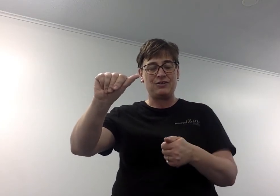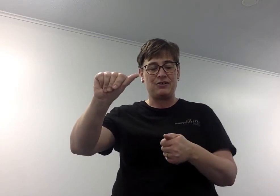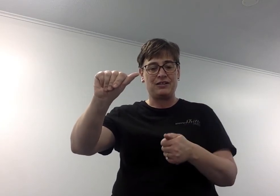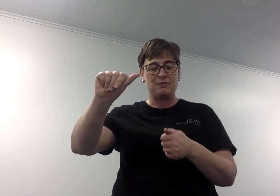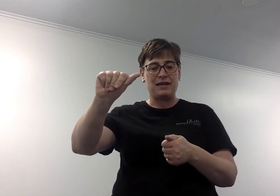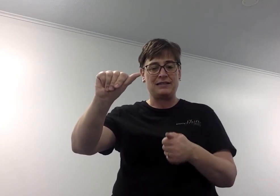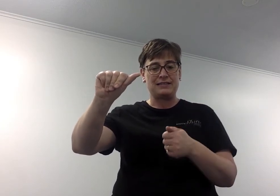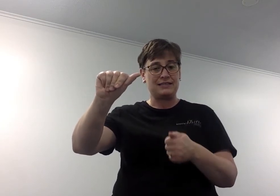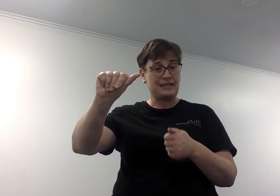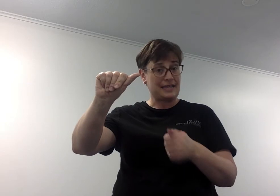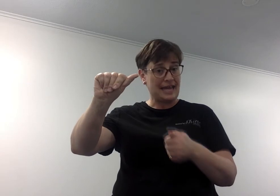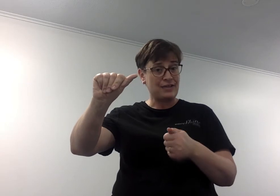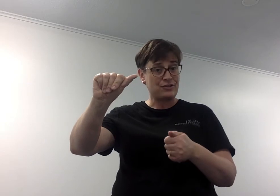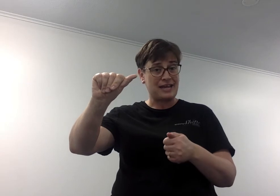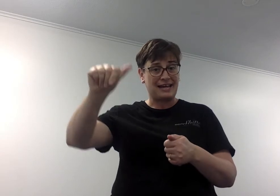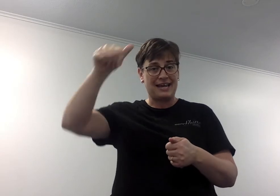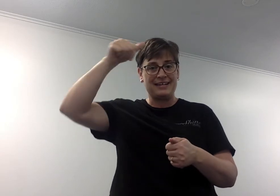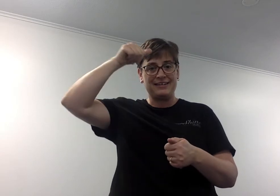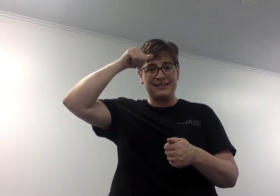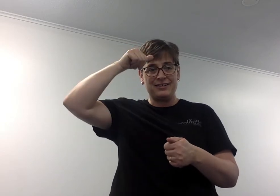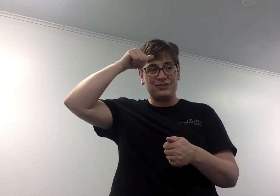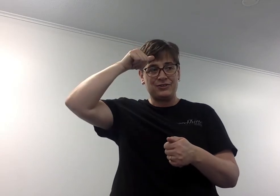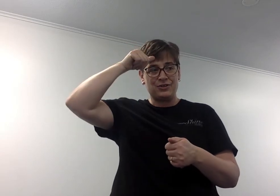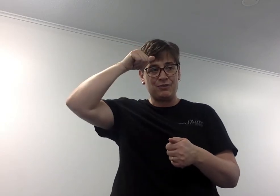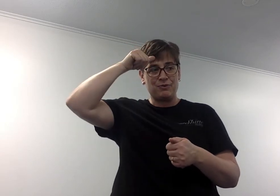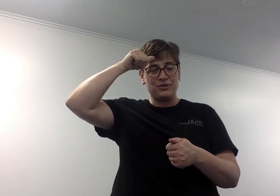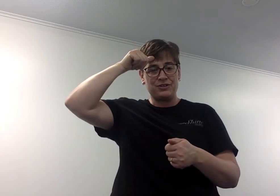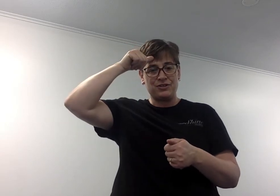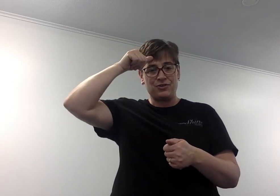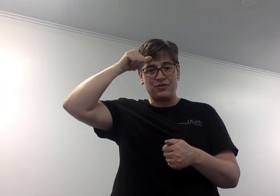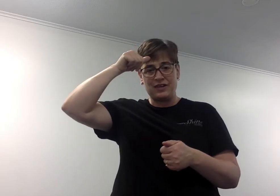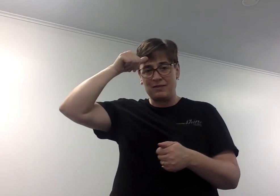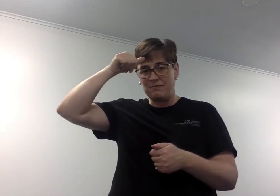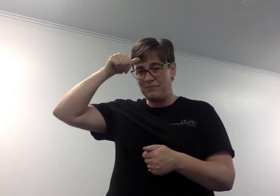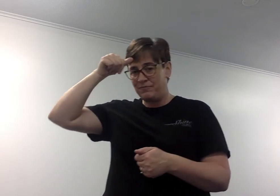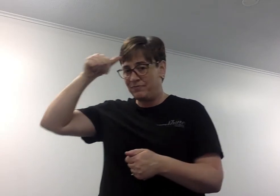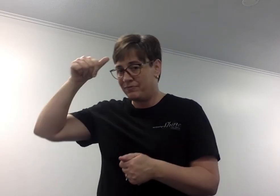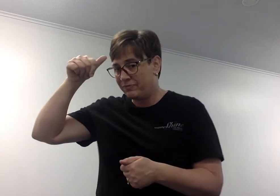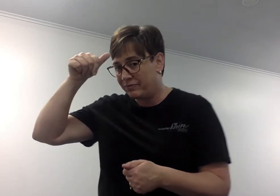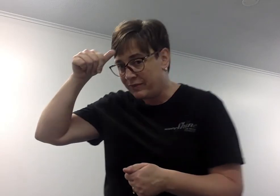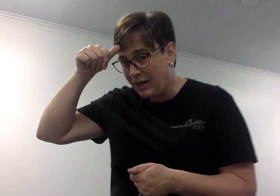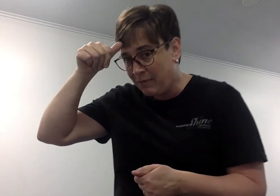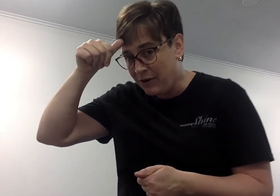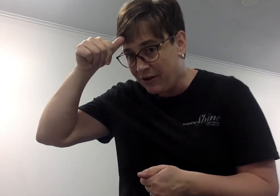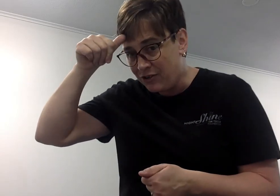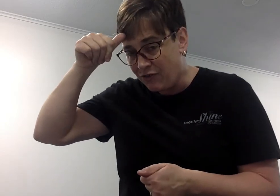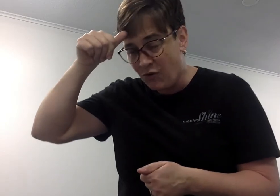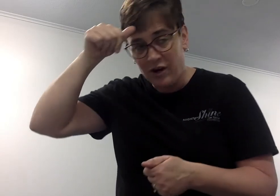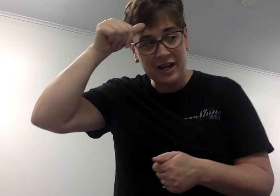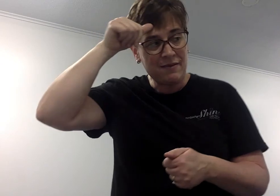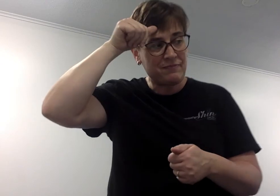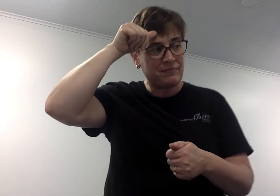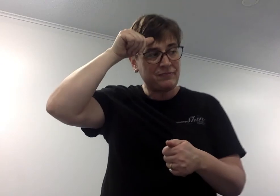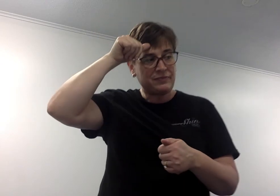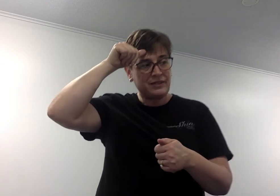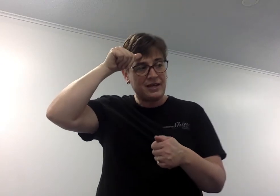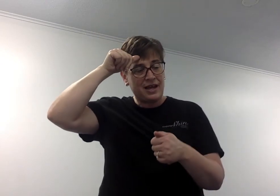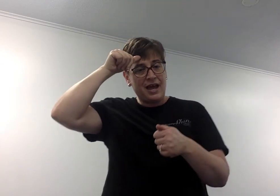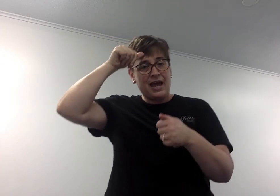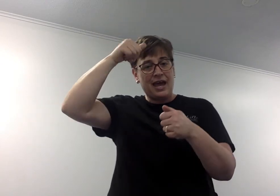at the base because it's going to catch that A. So you put your thumb up here at your forehead, and